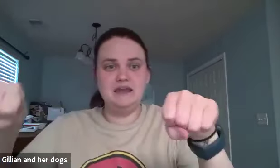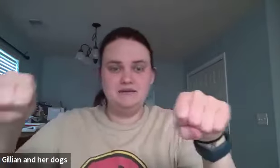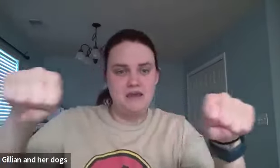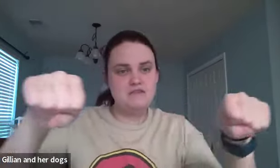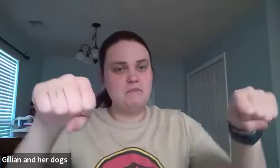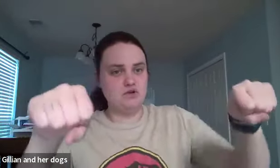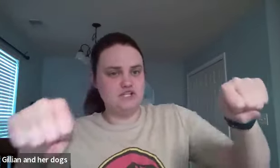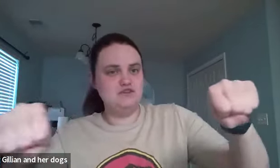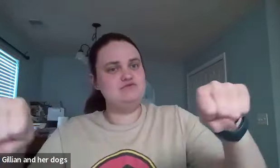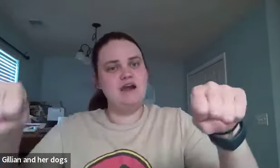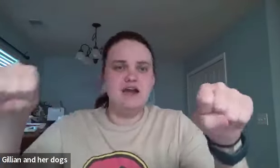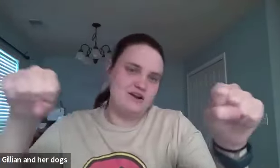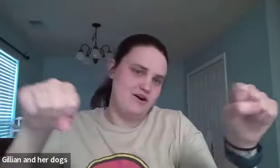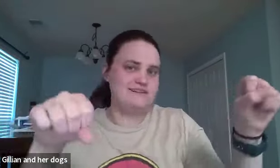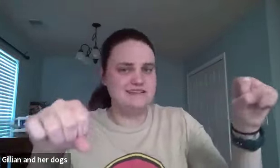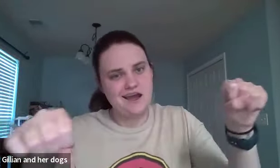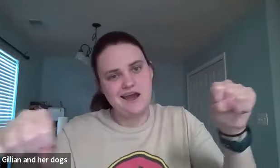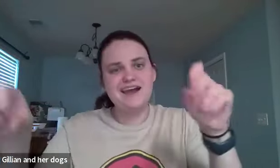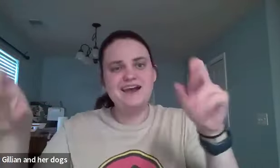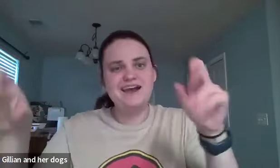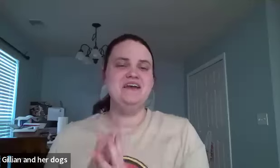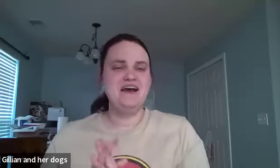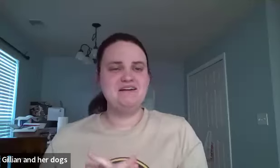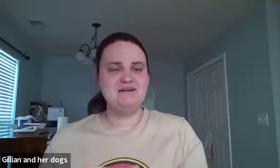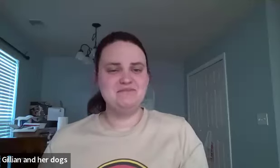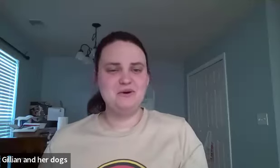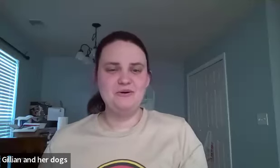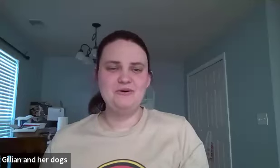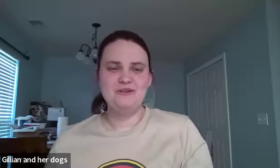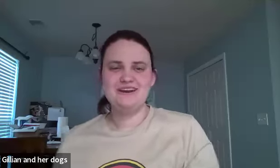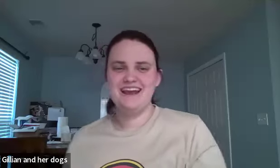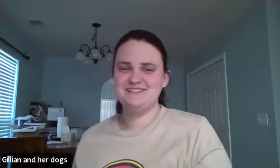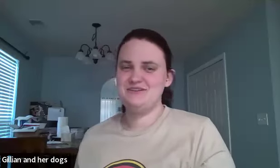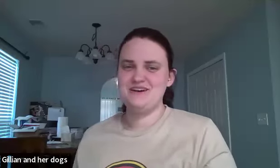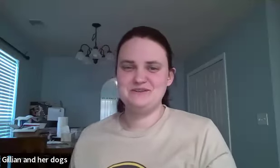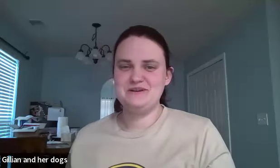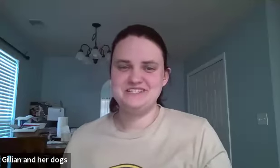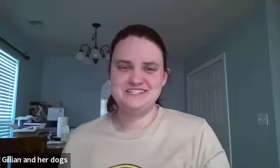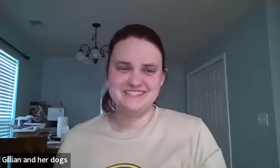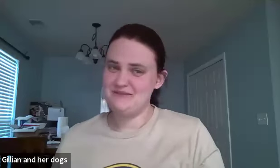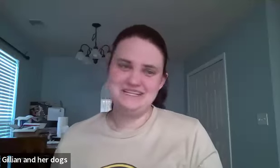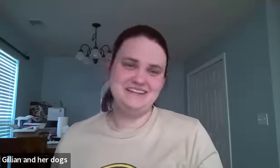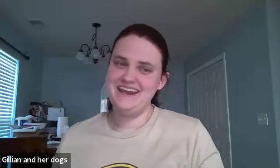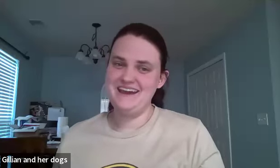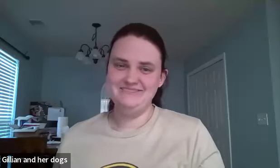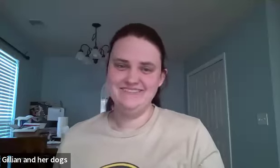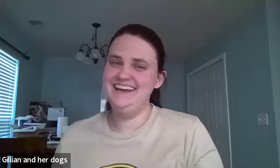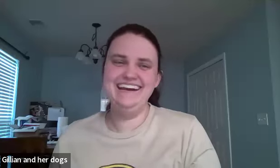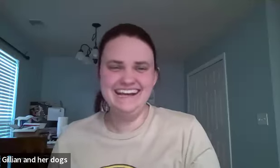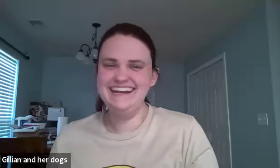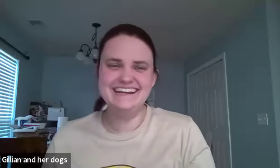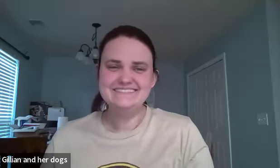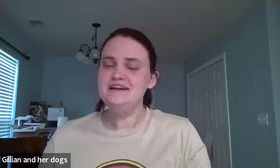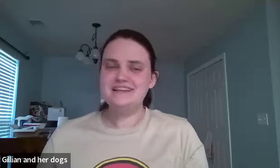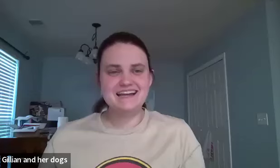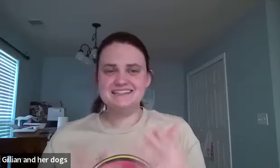like make that motion of you ride all the time. Oh, they're gonna ask you 1,000 questions. I'm gonna tell you now. Because I can